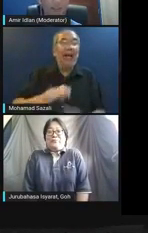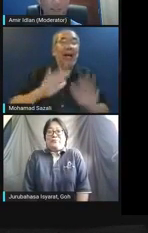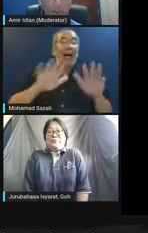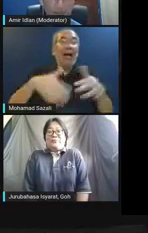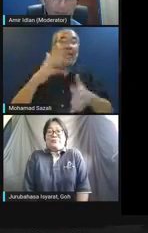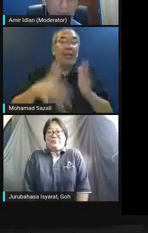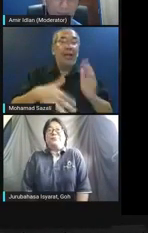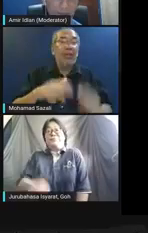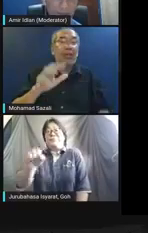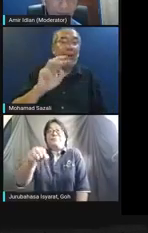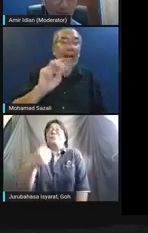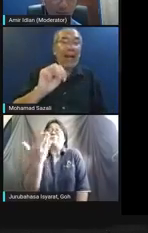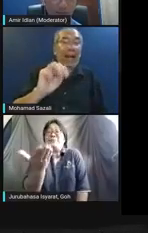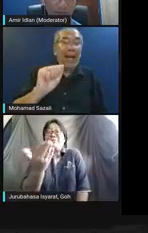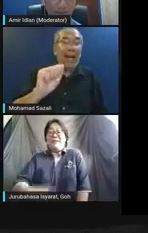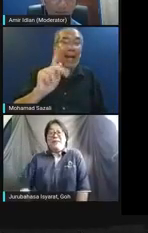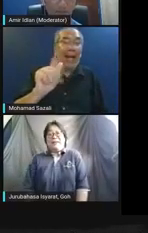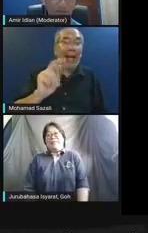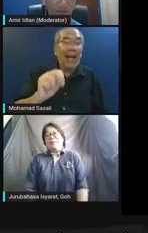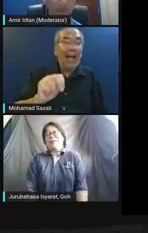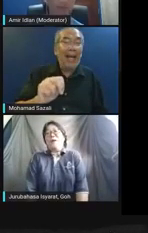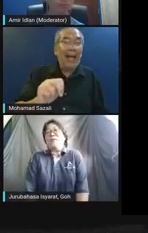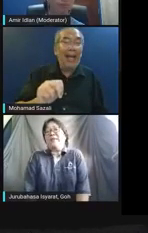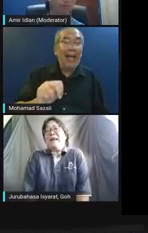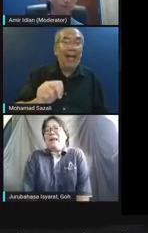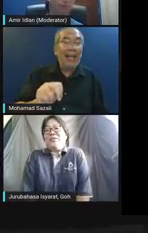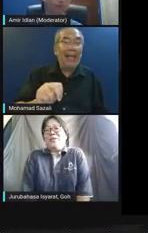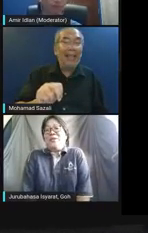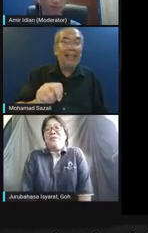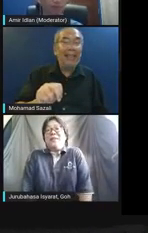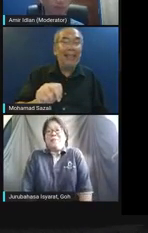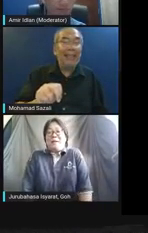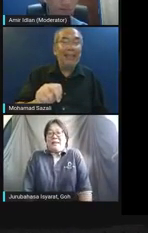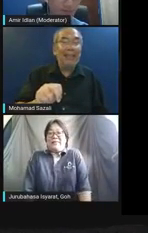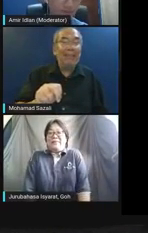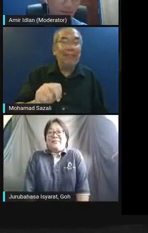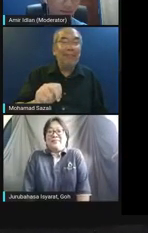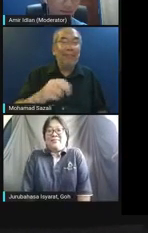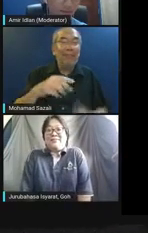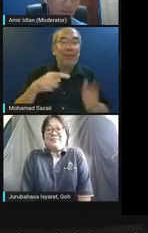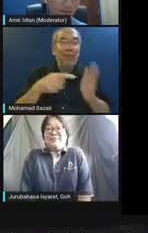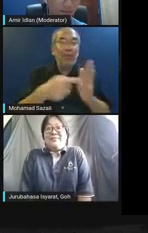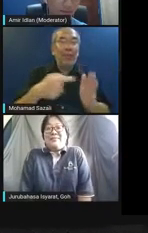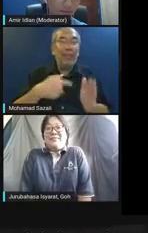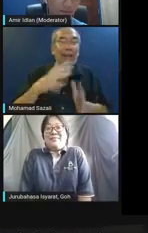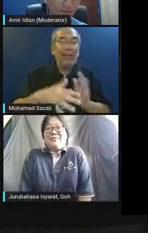Yes, of course. Cik Amir, I will ask you, how do you sign makan?